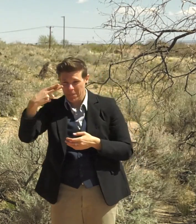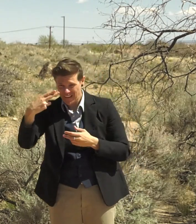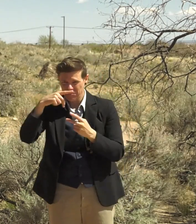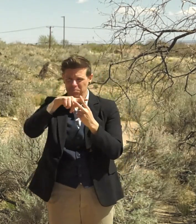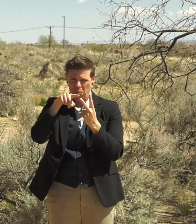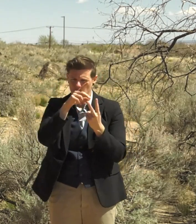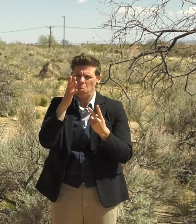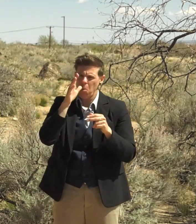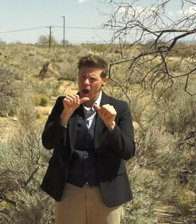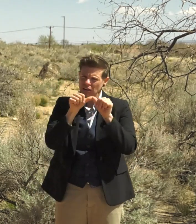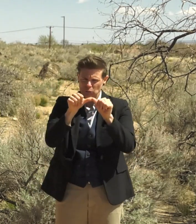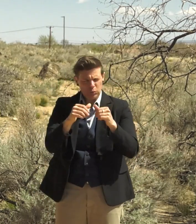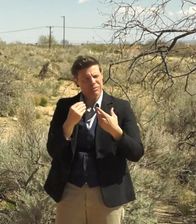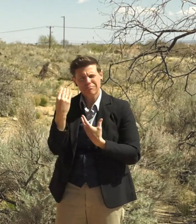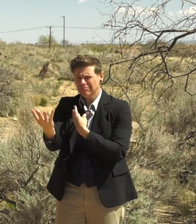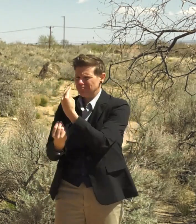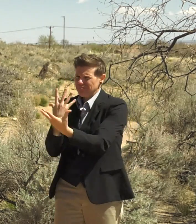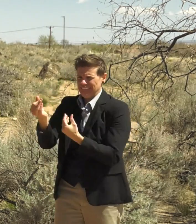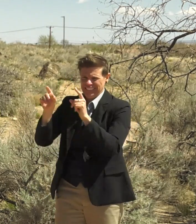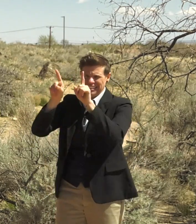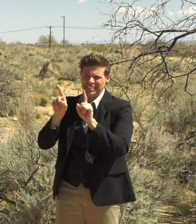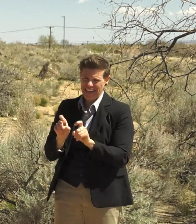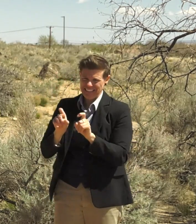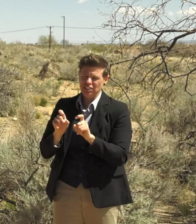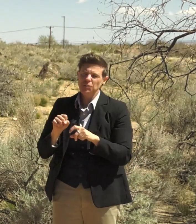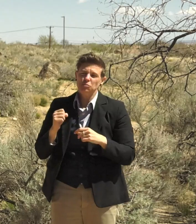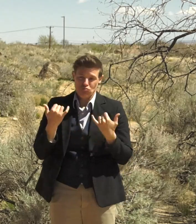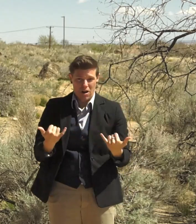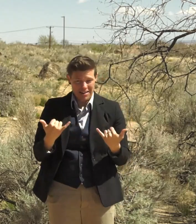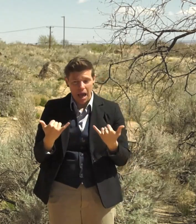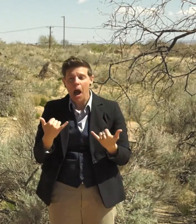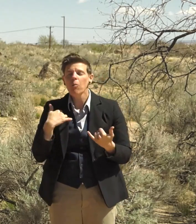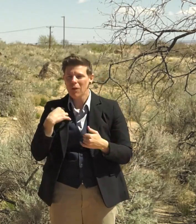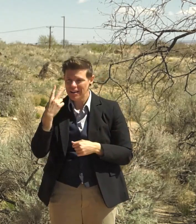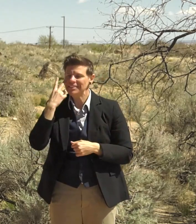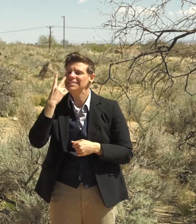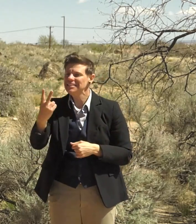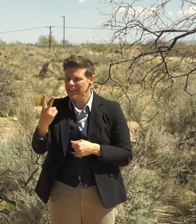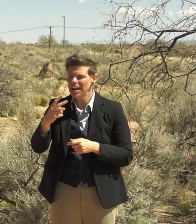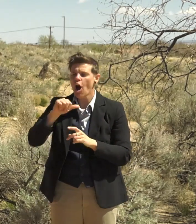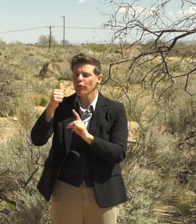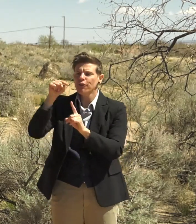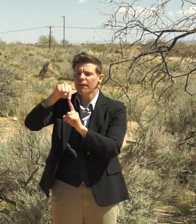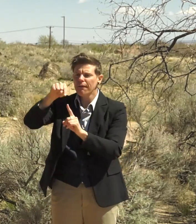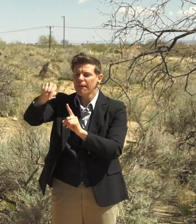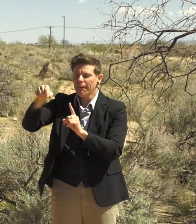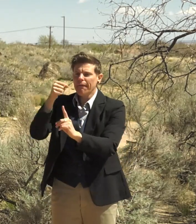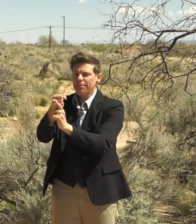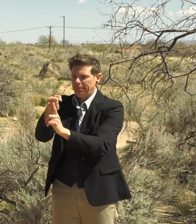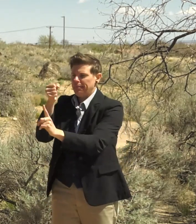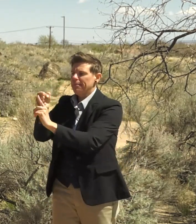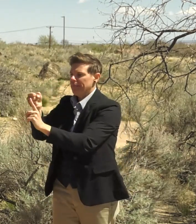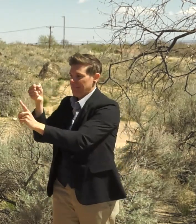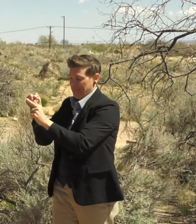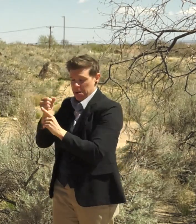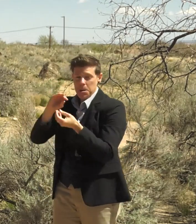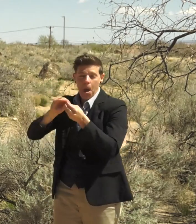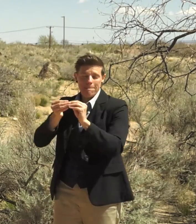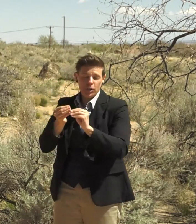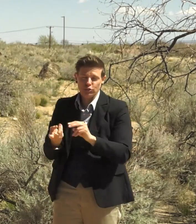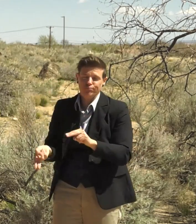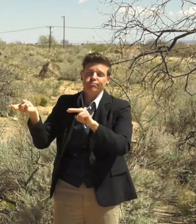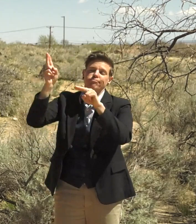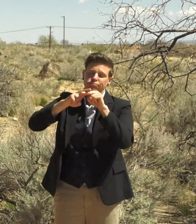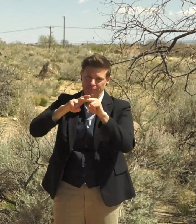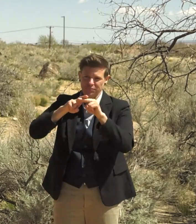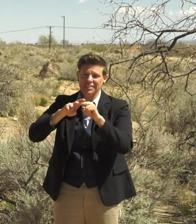Early indications are, as you just heard, there are lots of other positives now, and that just, again, demonstrates the vulnerability of the population there. It's very